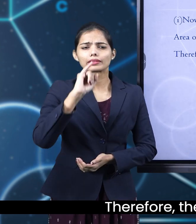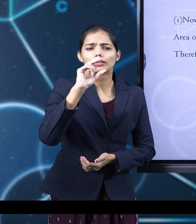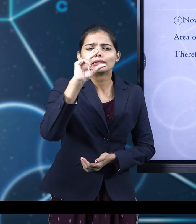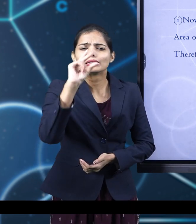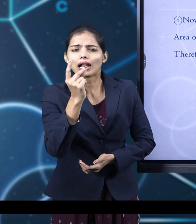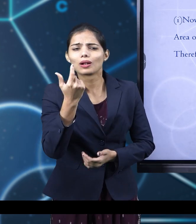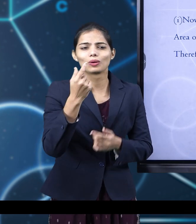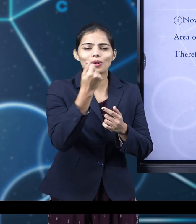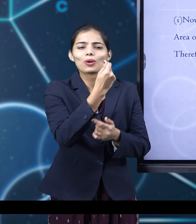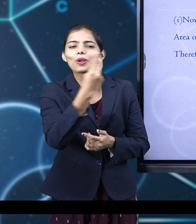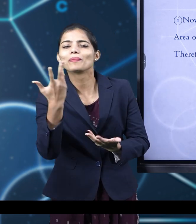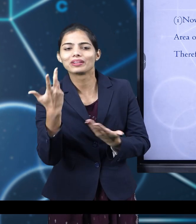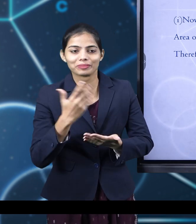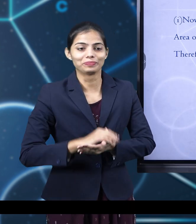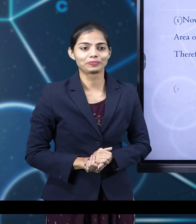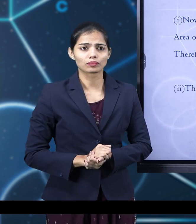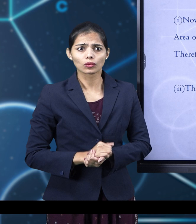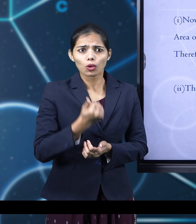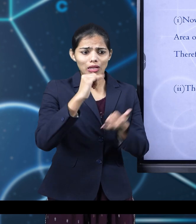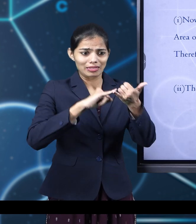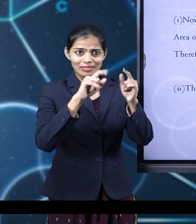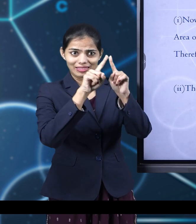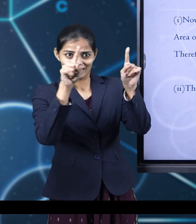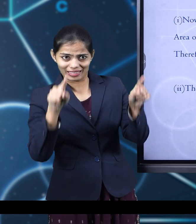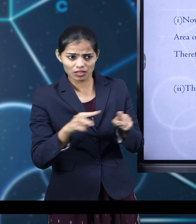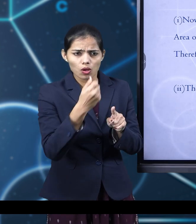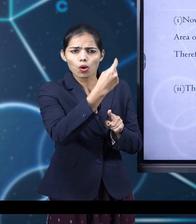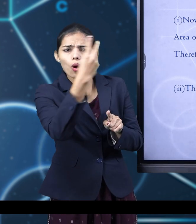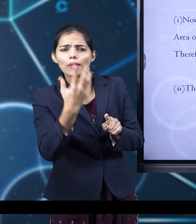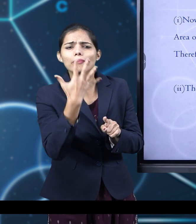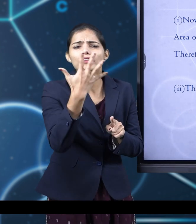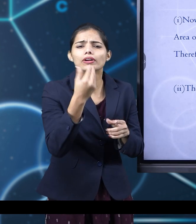In second figure, there are 5 squares in the given figure.